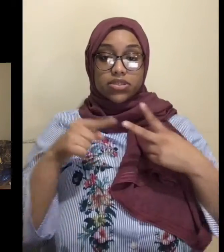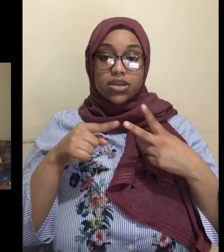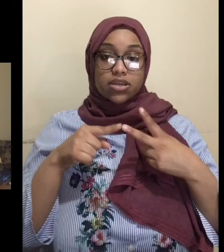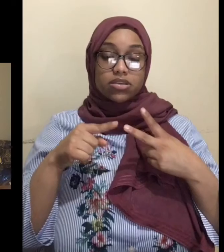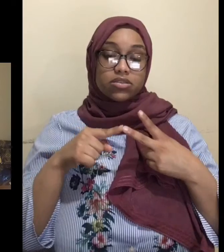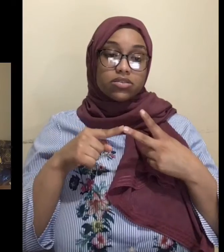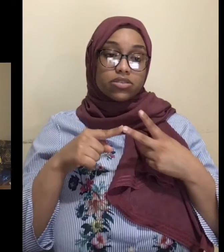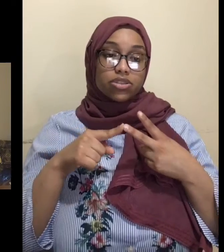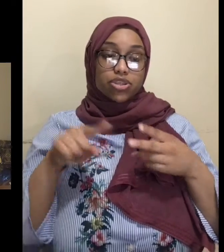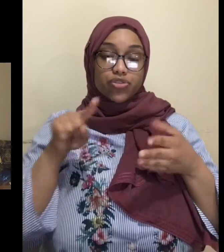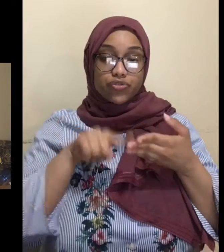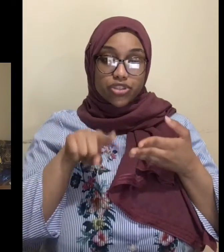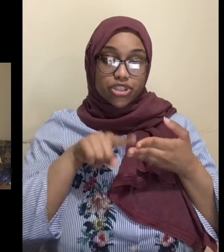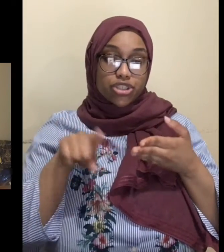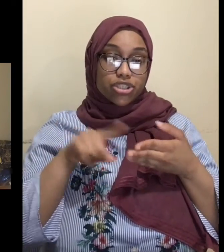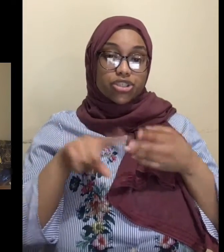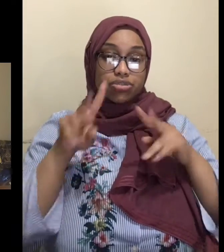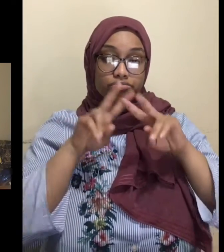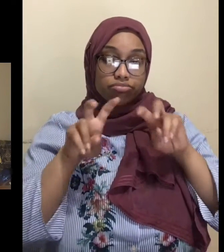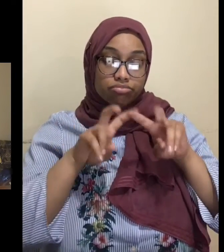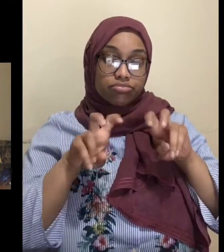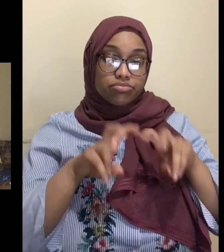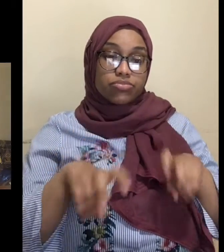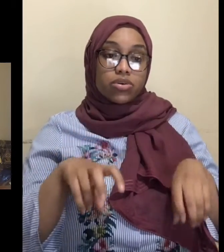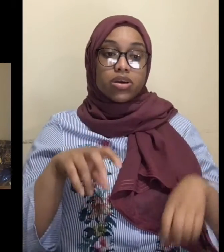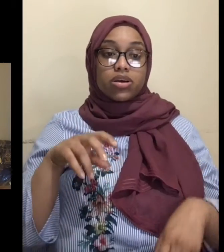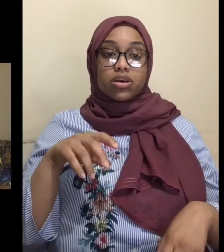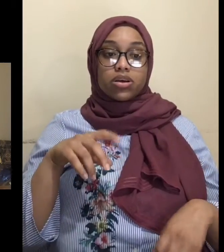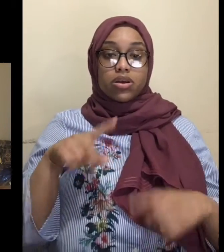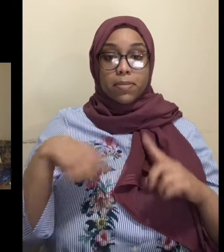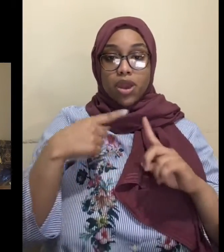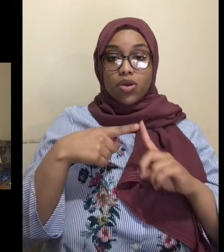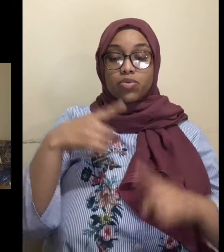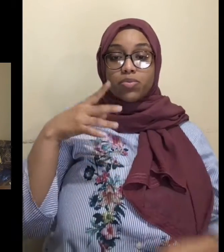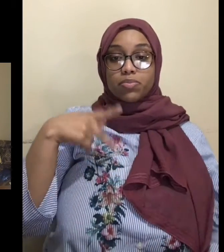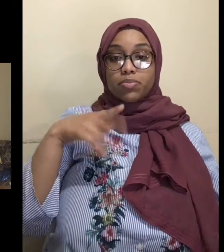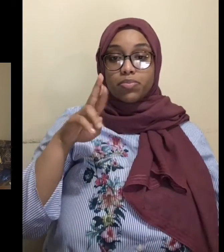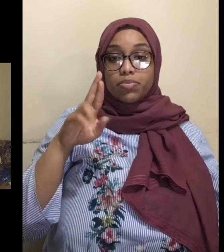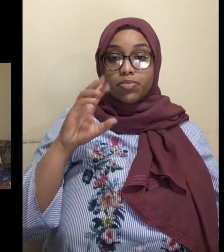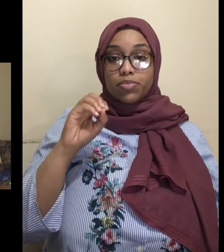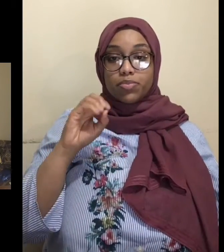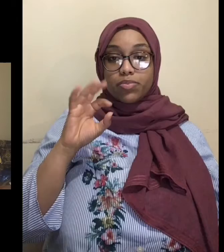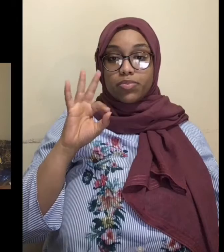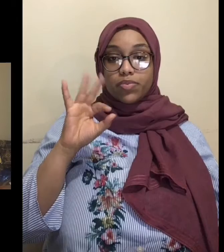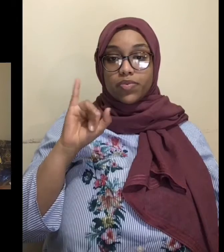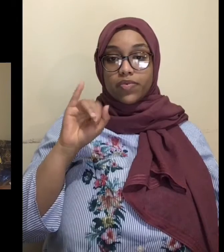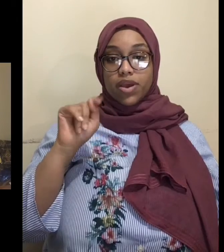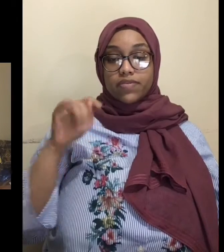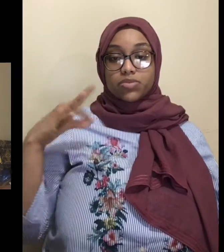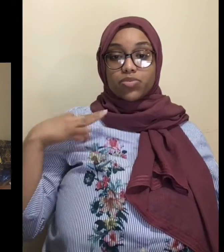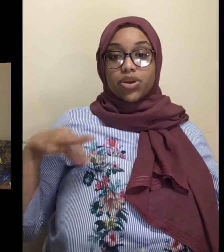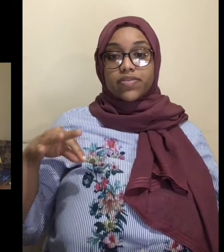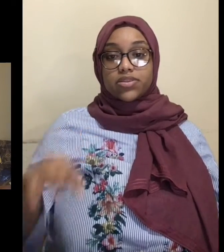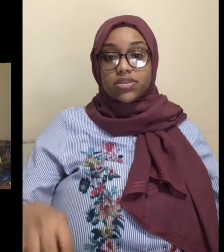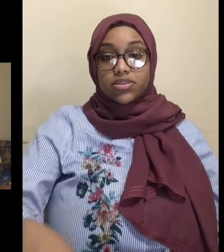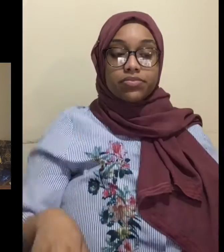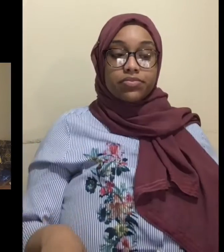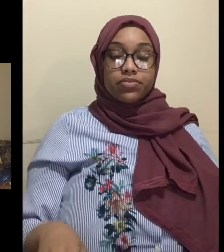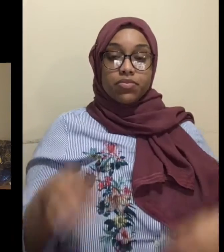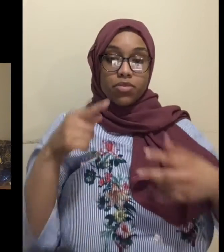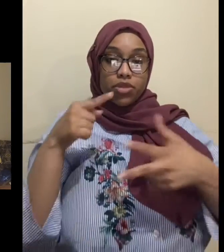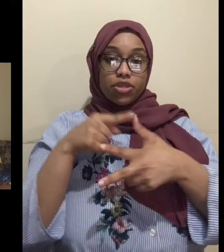online. There's a lot of information online these days, and this isn't an exception. You'll